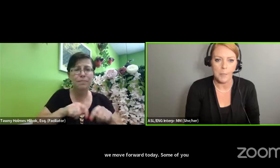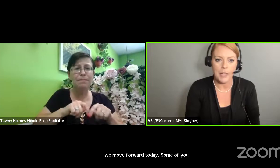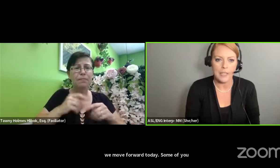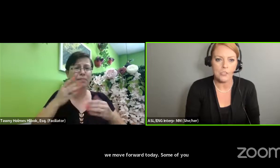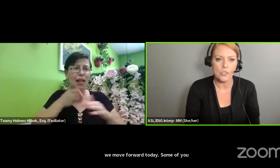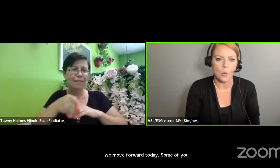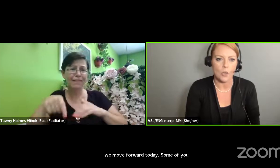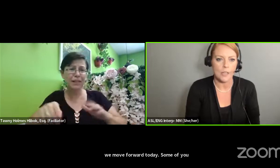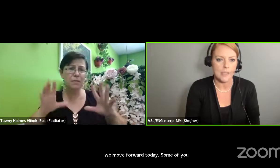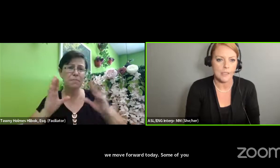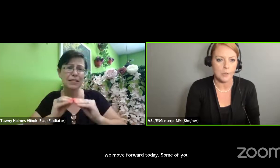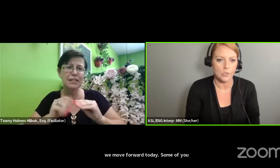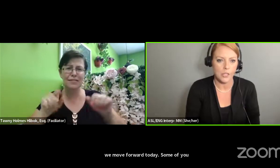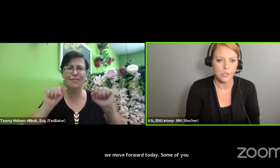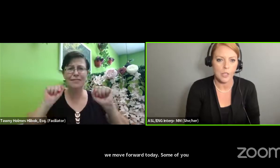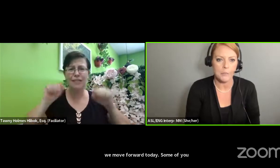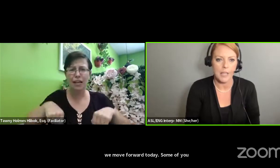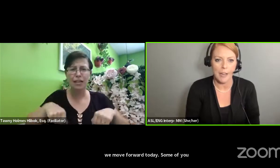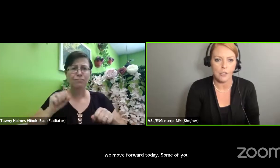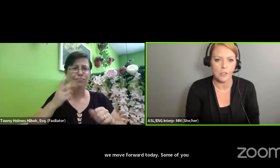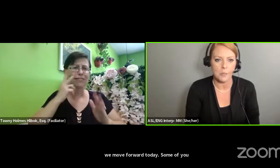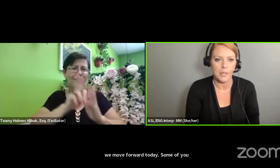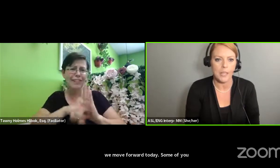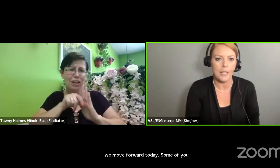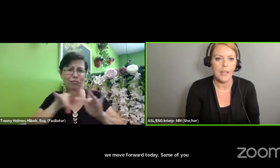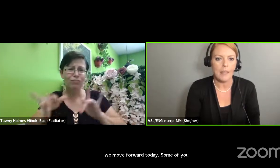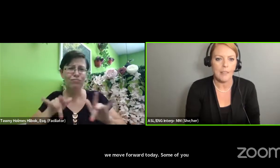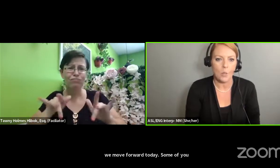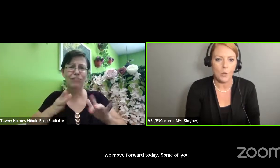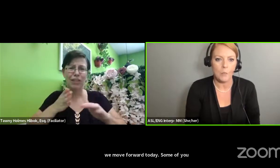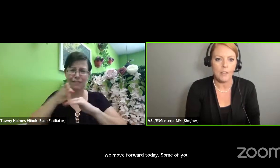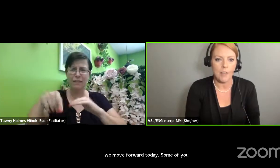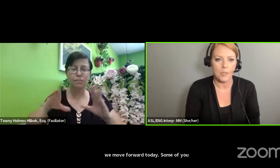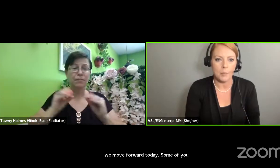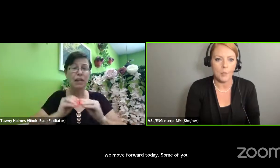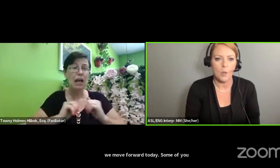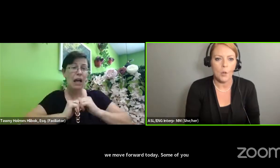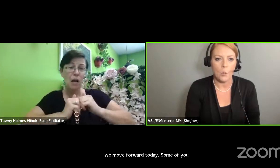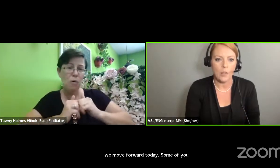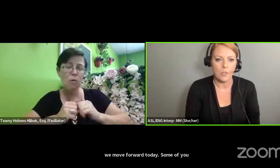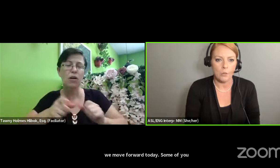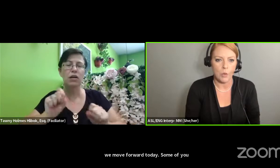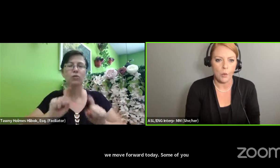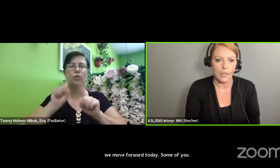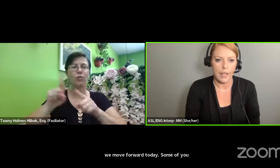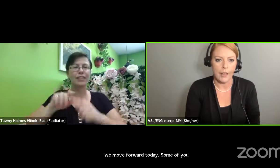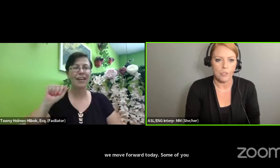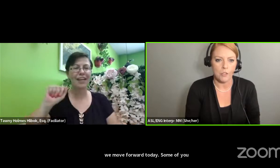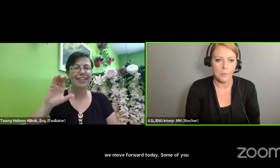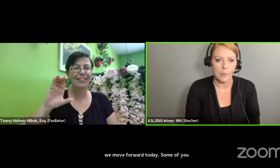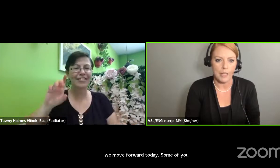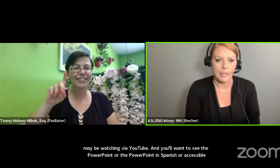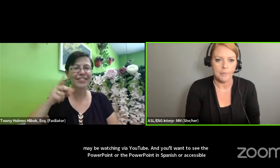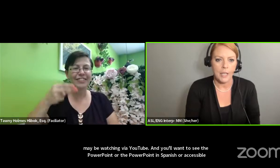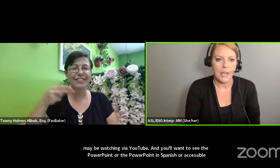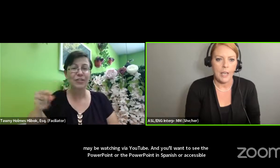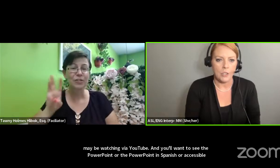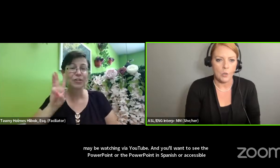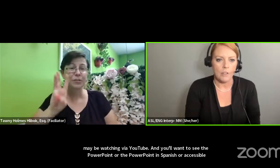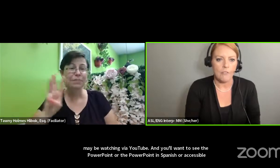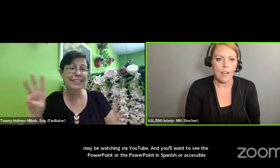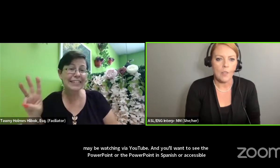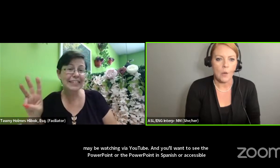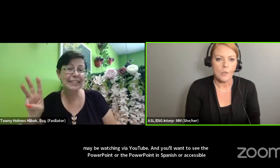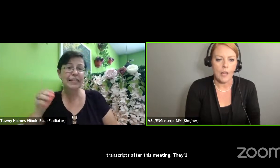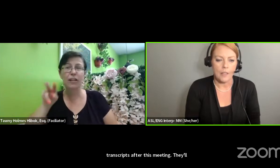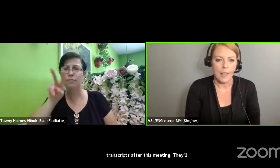PowerPoint in Spanish or accessible transcripts after this meeting. They will be available with the recording after this meeting. And you